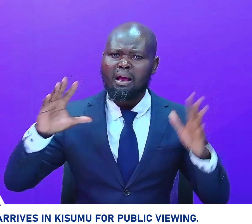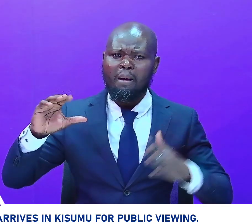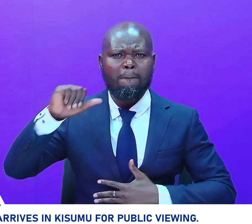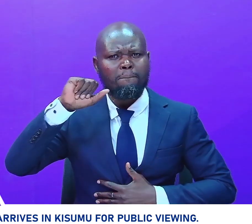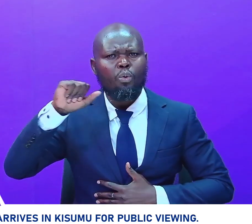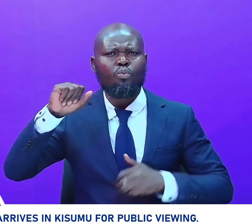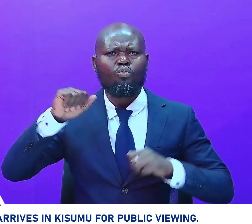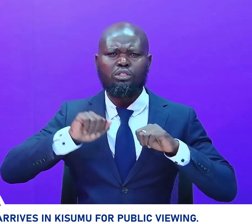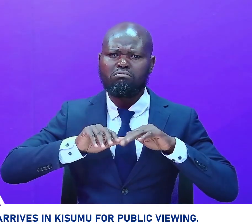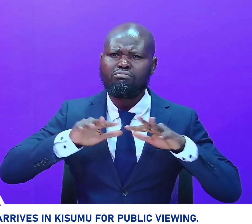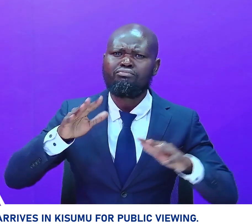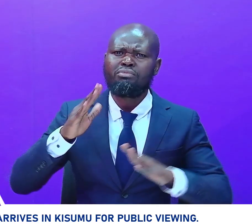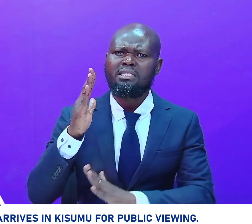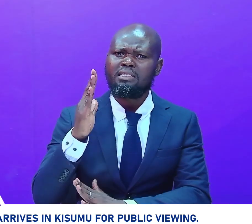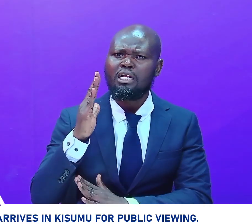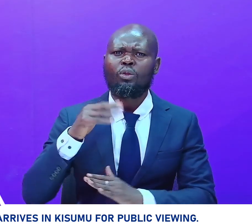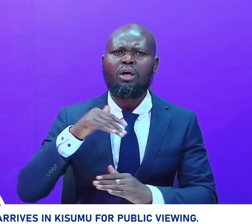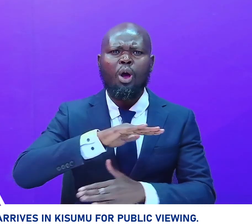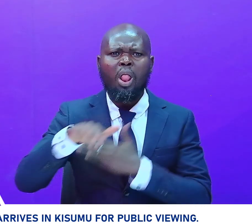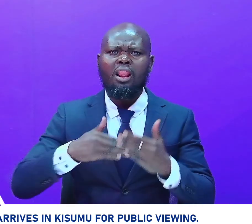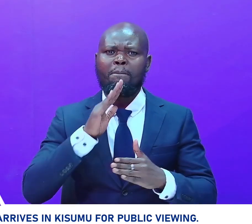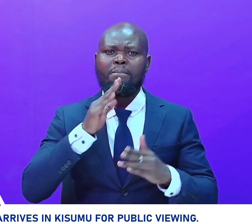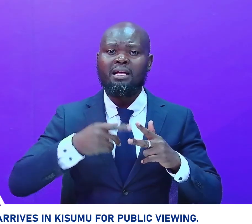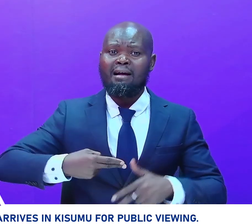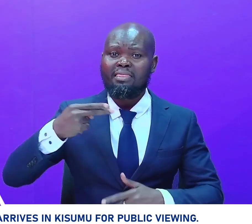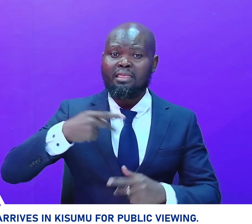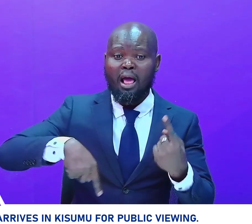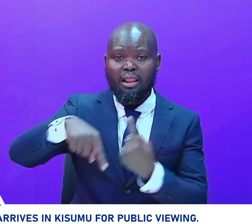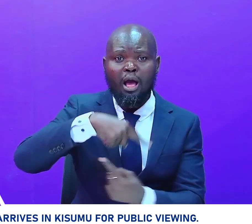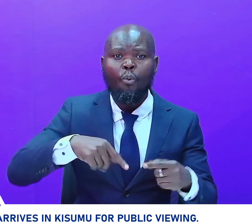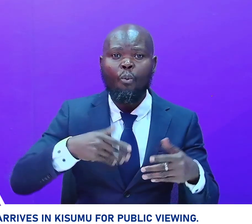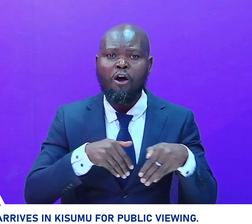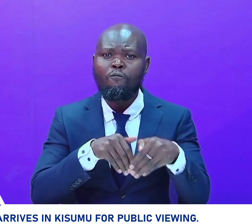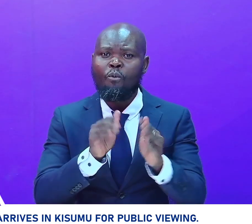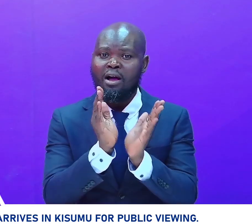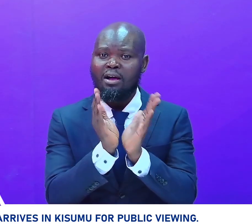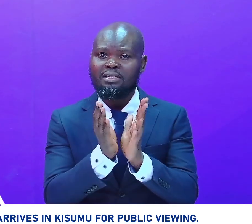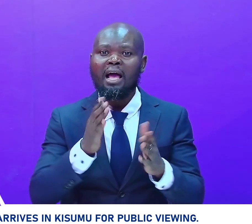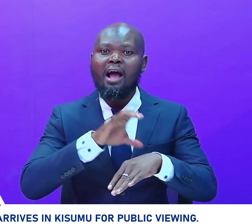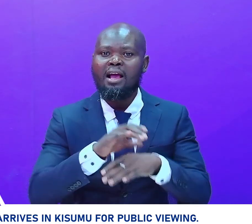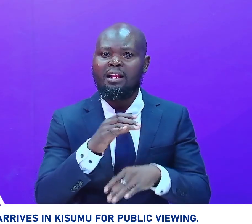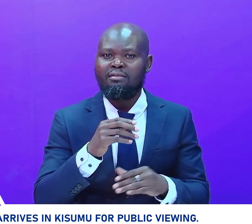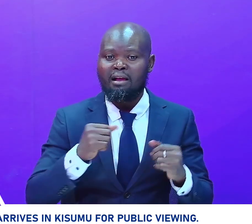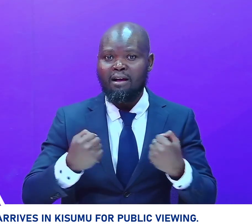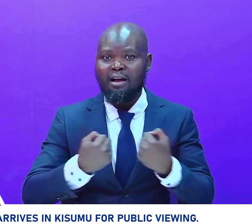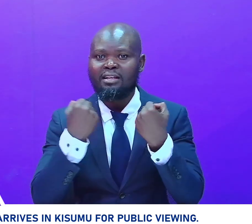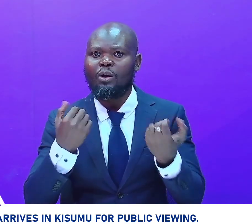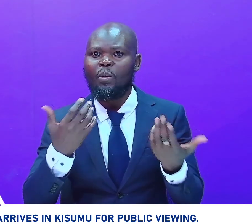influence. Security has been heightened around the stadium following recent incident during a previous memorial